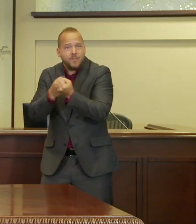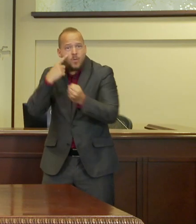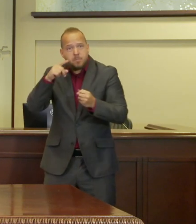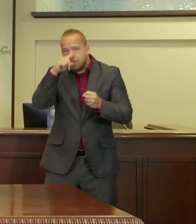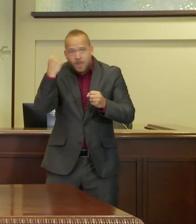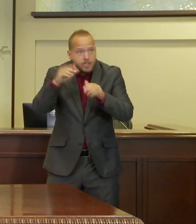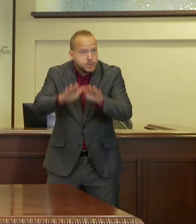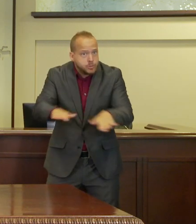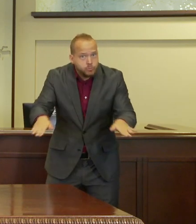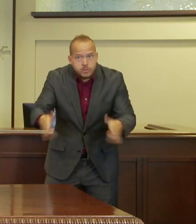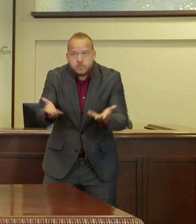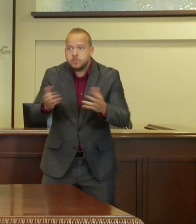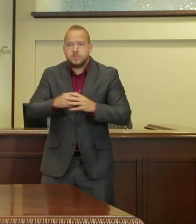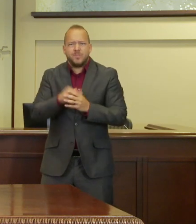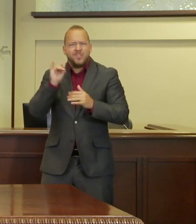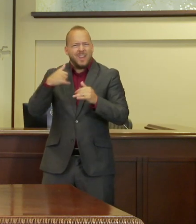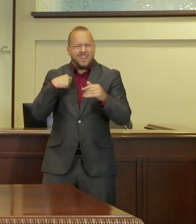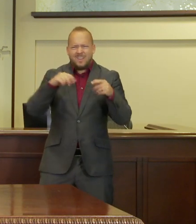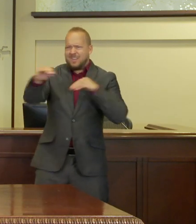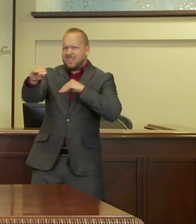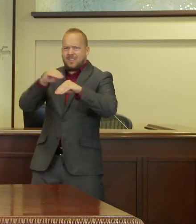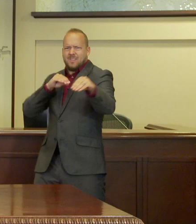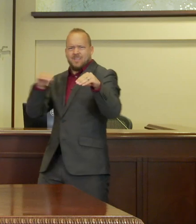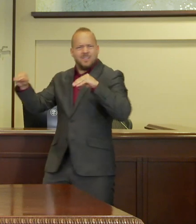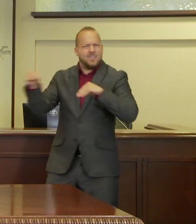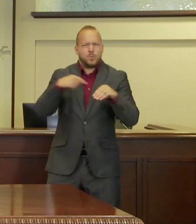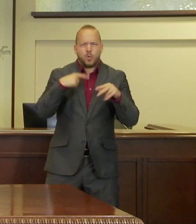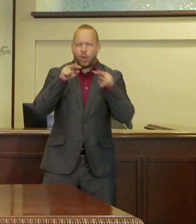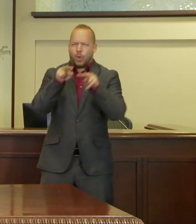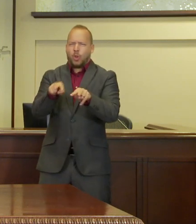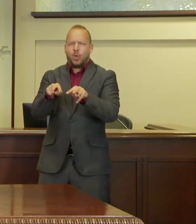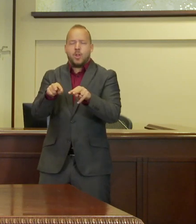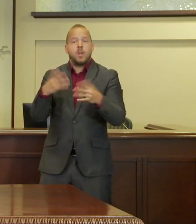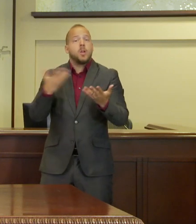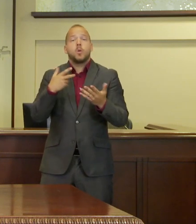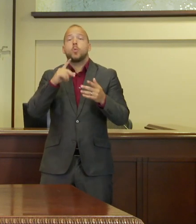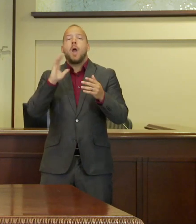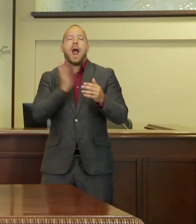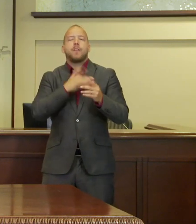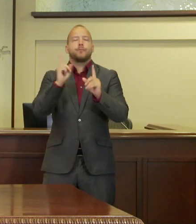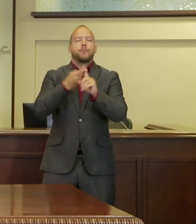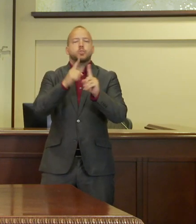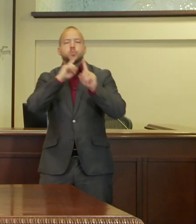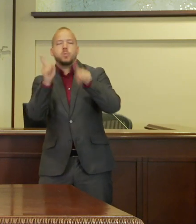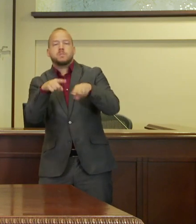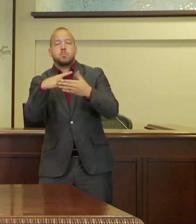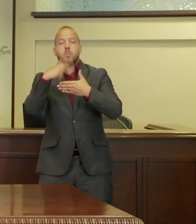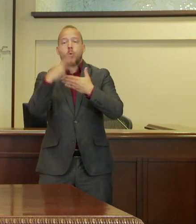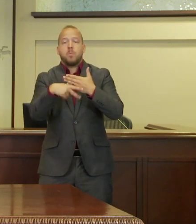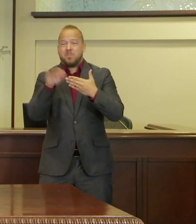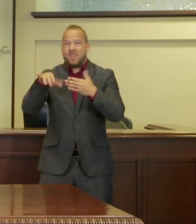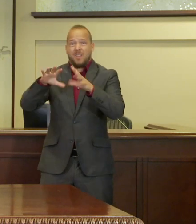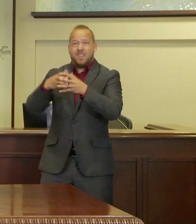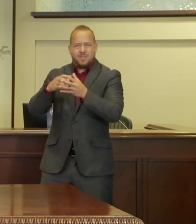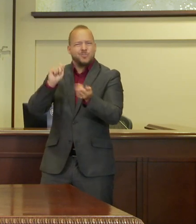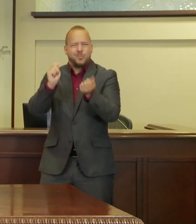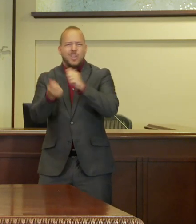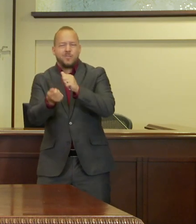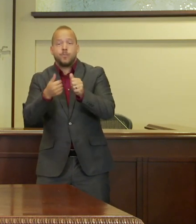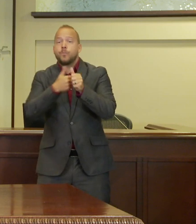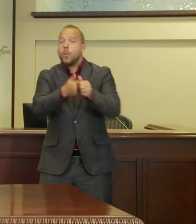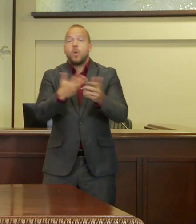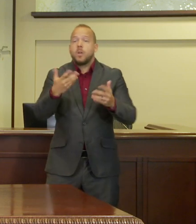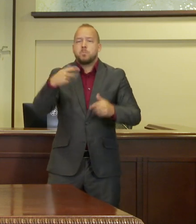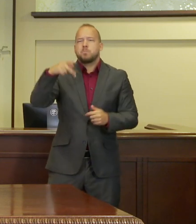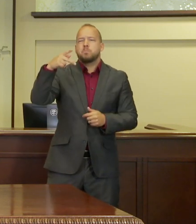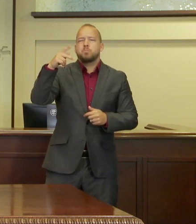fundamentally reshifting our first responder program, for example, through the Portland Street Response. And that is a partnership that I've engaged